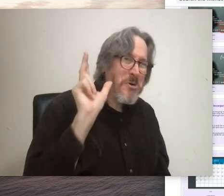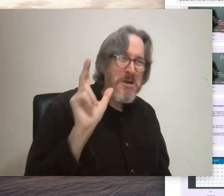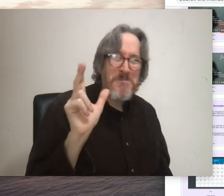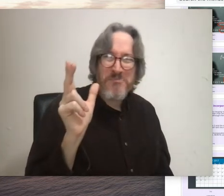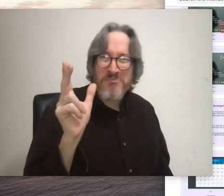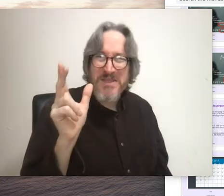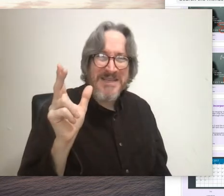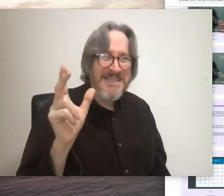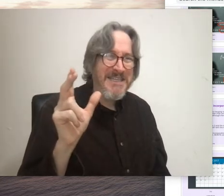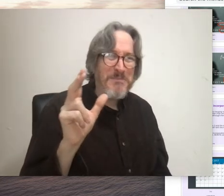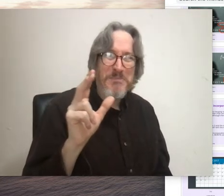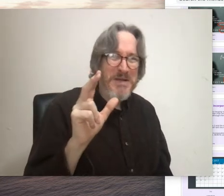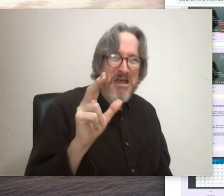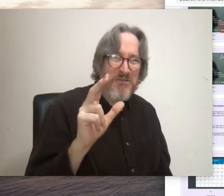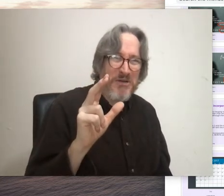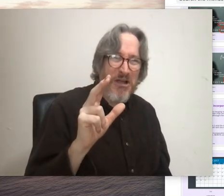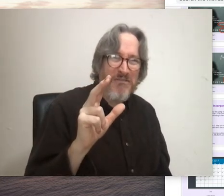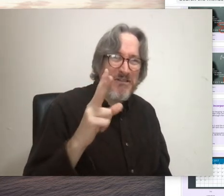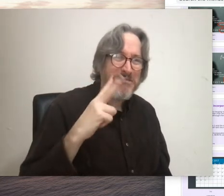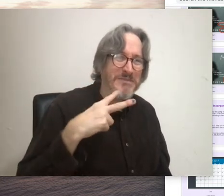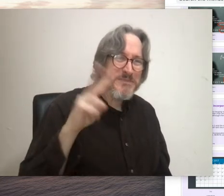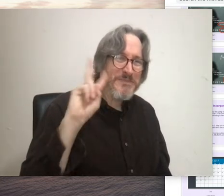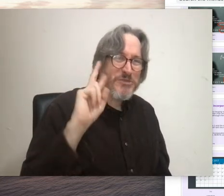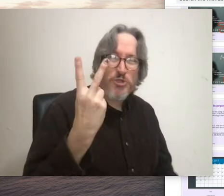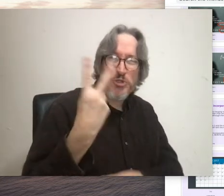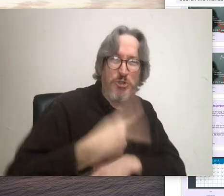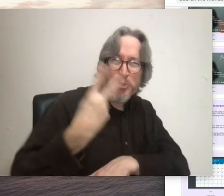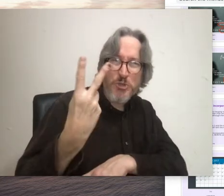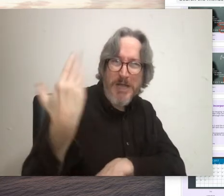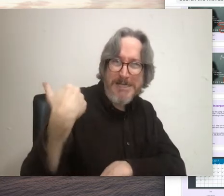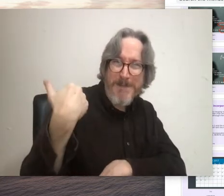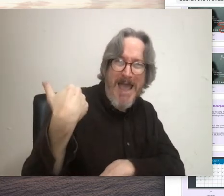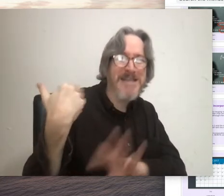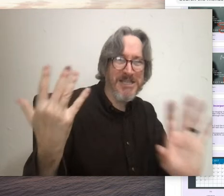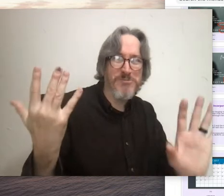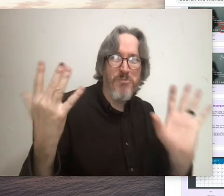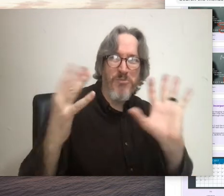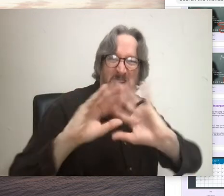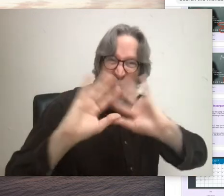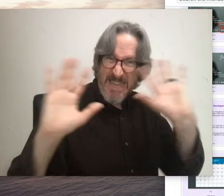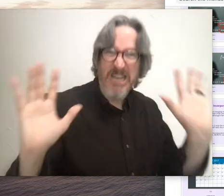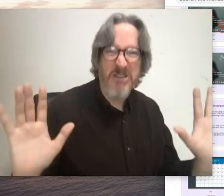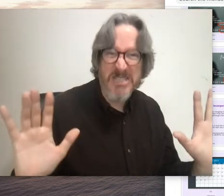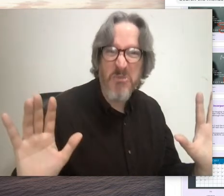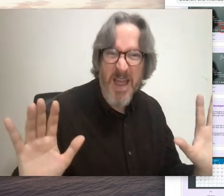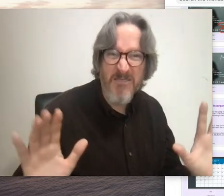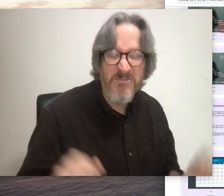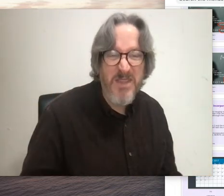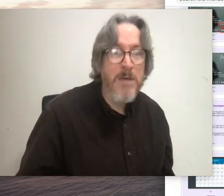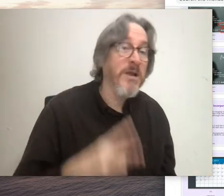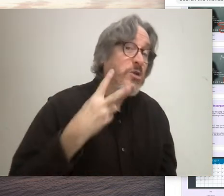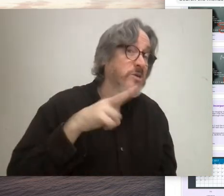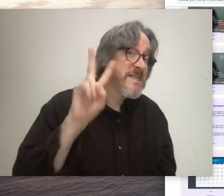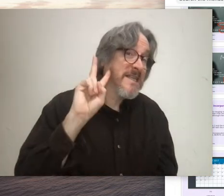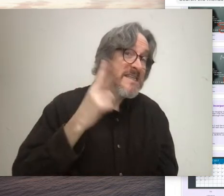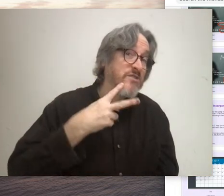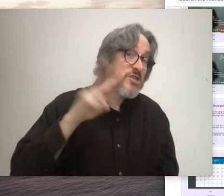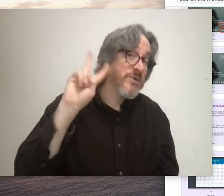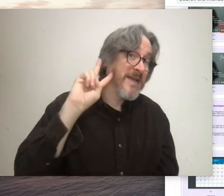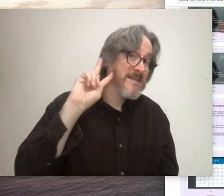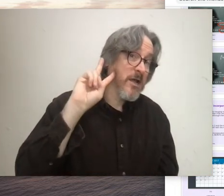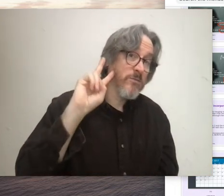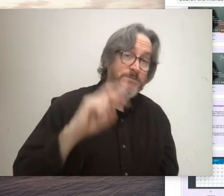ago, but not very often. 2 days past is the clearest way. But you will see